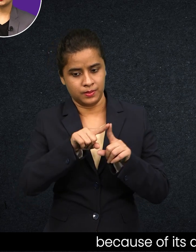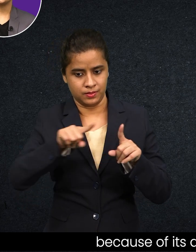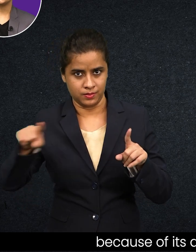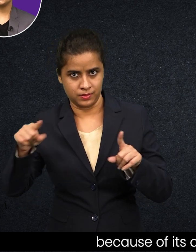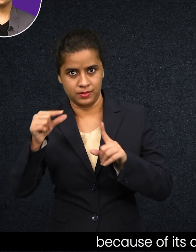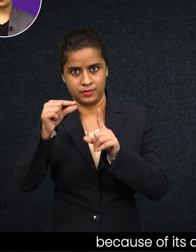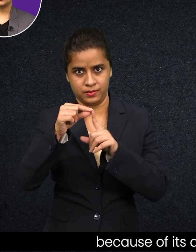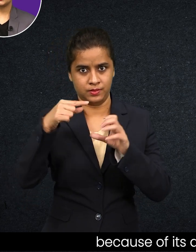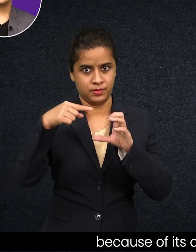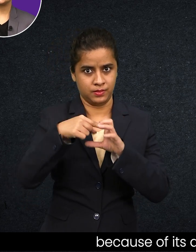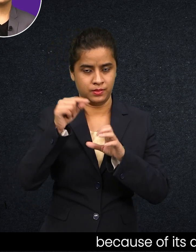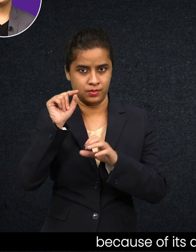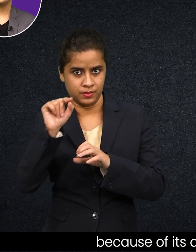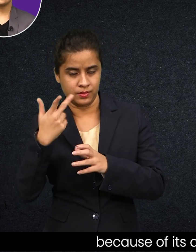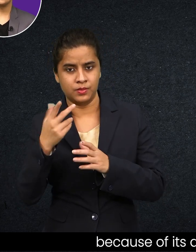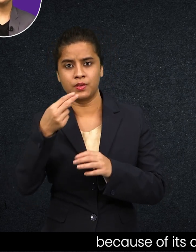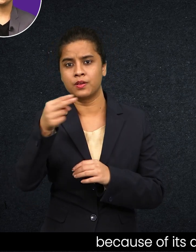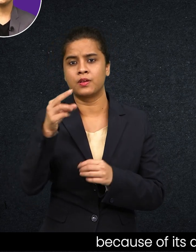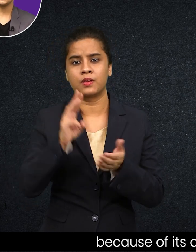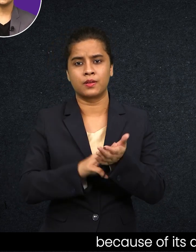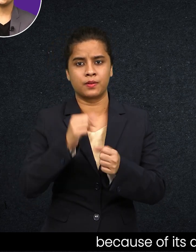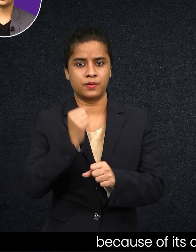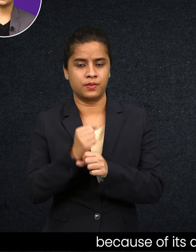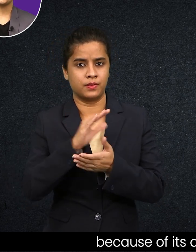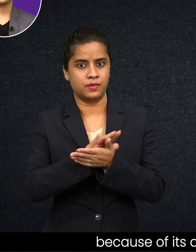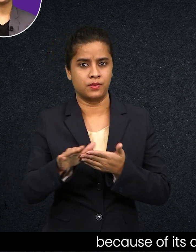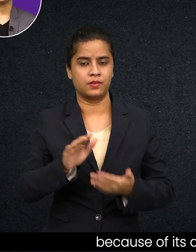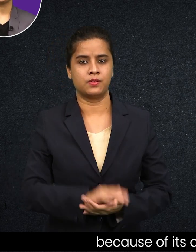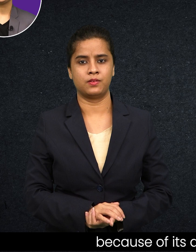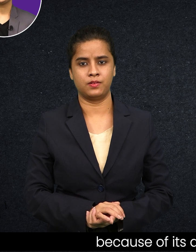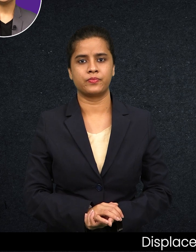P dot E dot is equal to mgh.